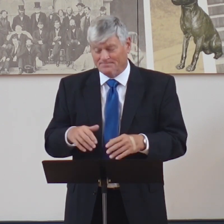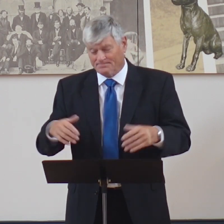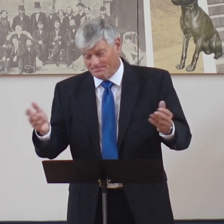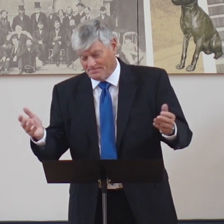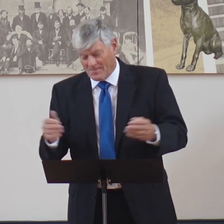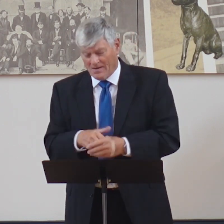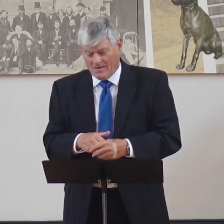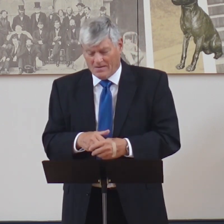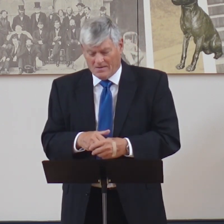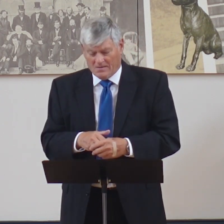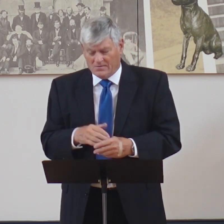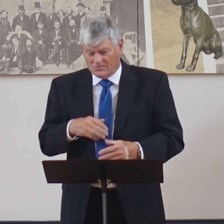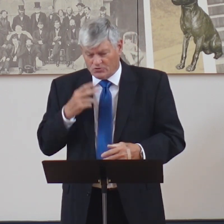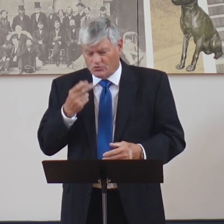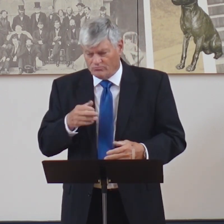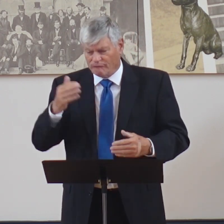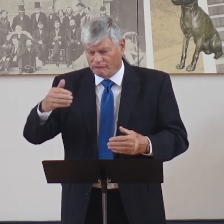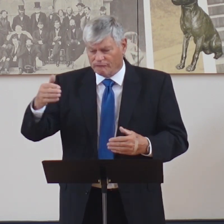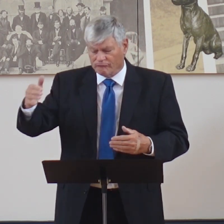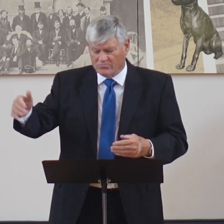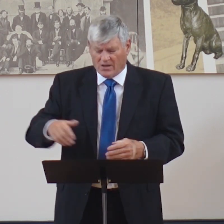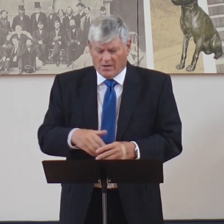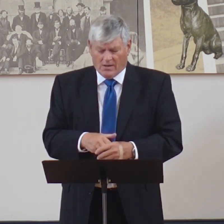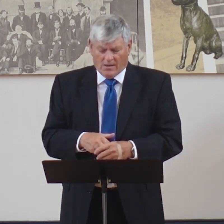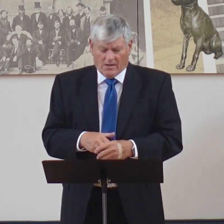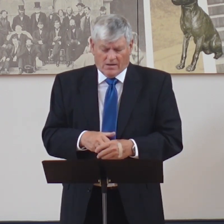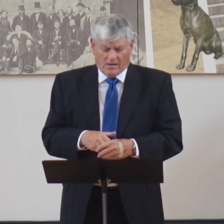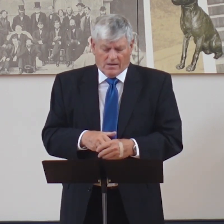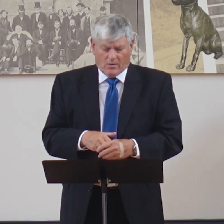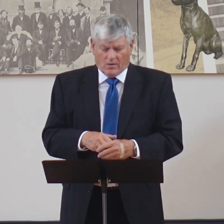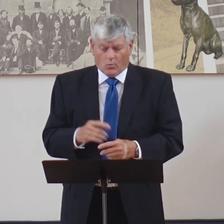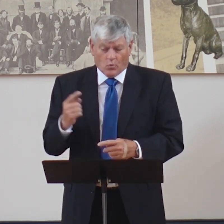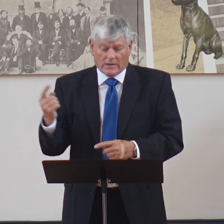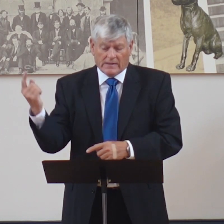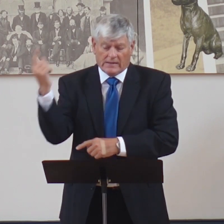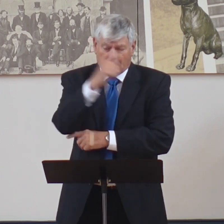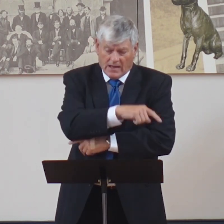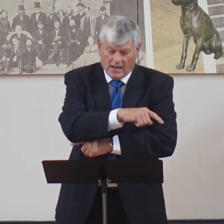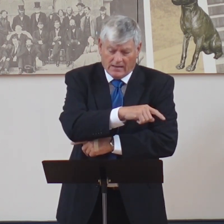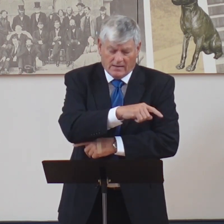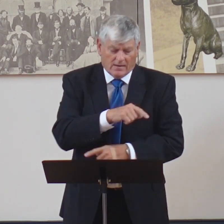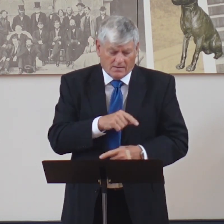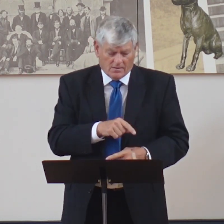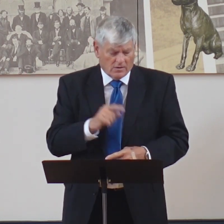was quite loud. So I did see her often, and one day,